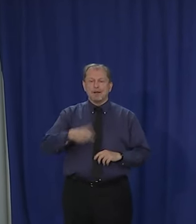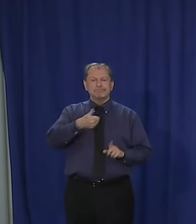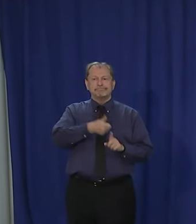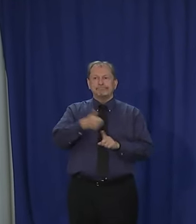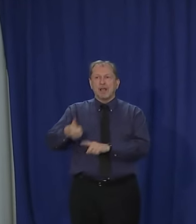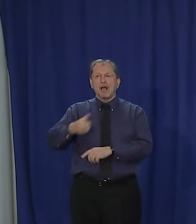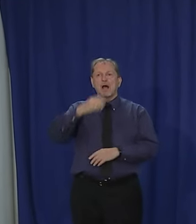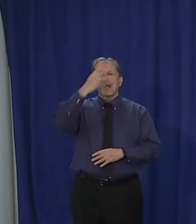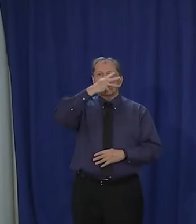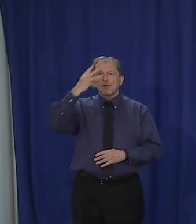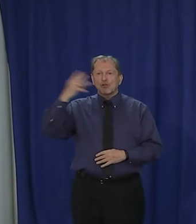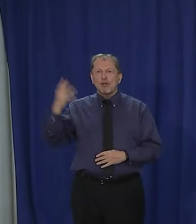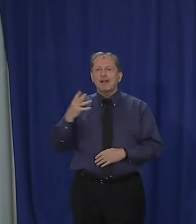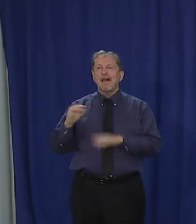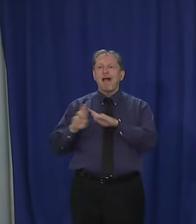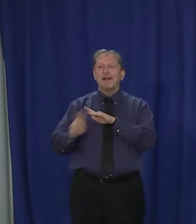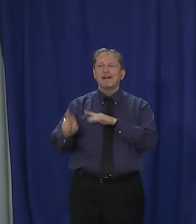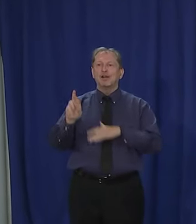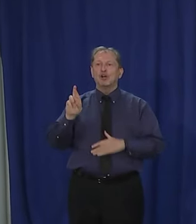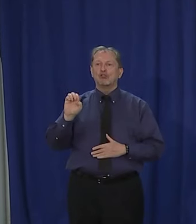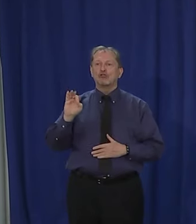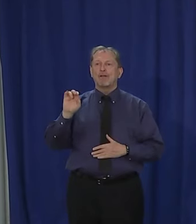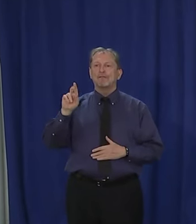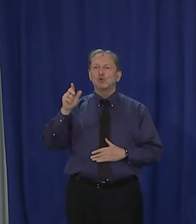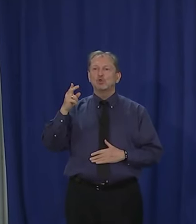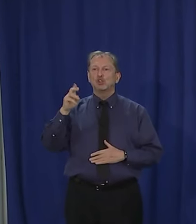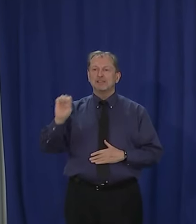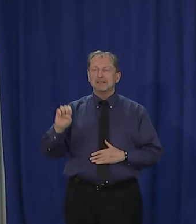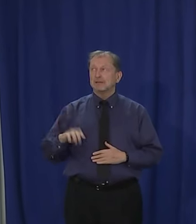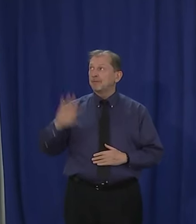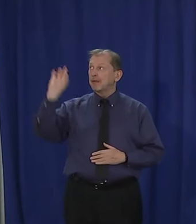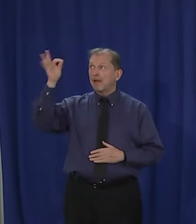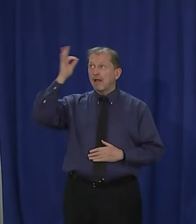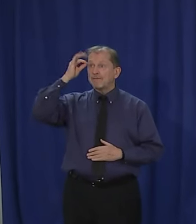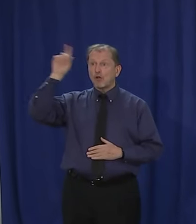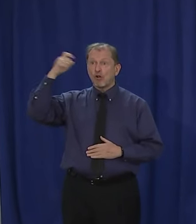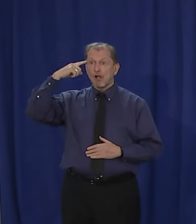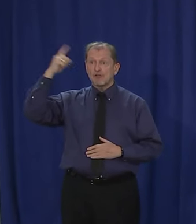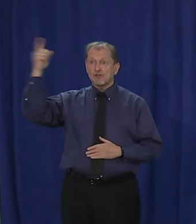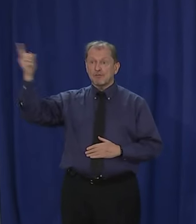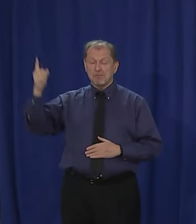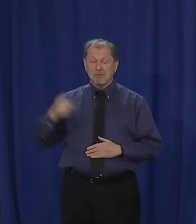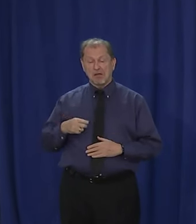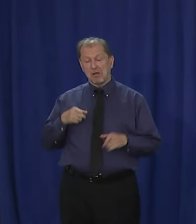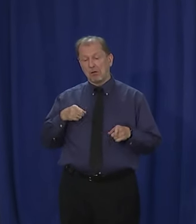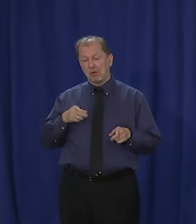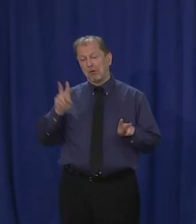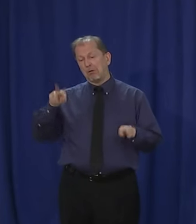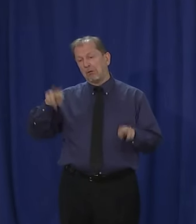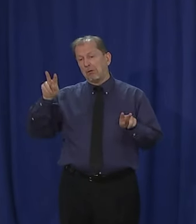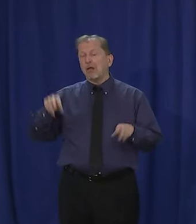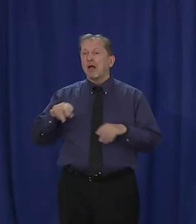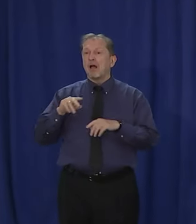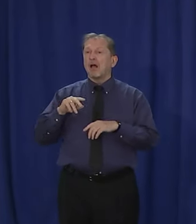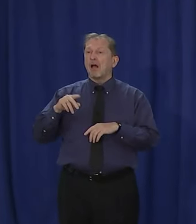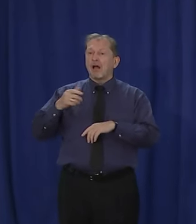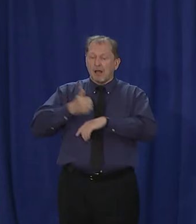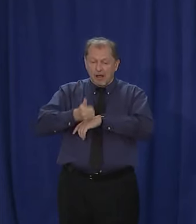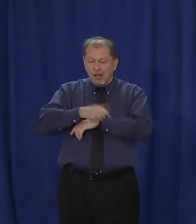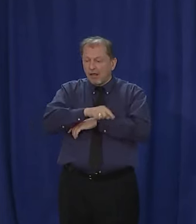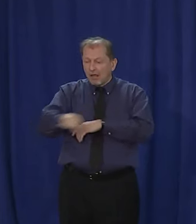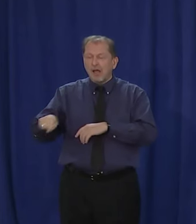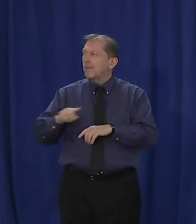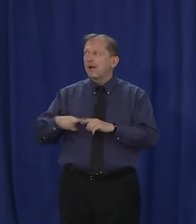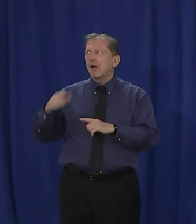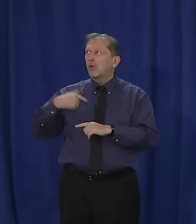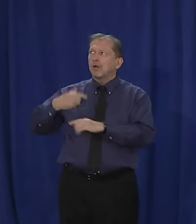tried everything under the sun to stigmatize and scare them into the shadows, Chicago stood up and fought back.